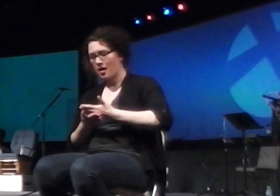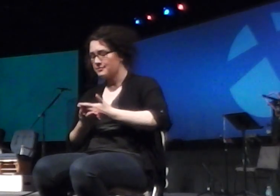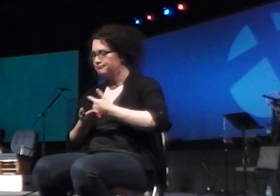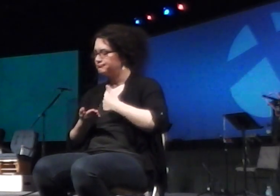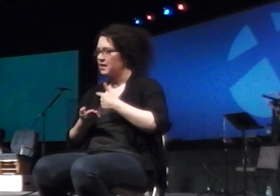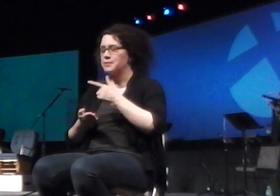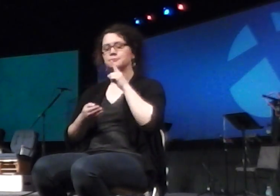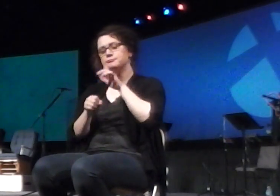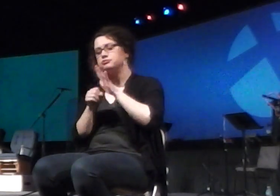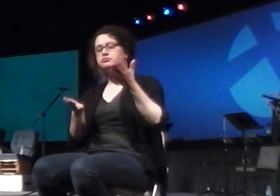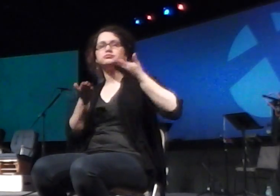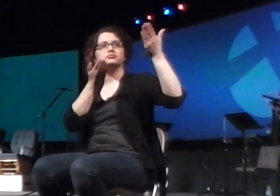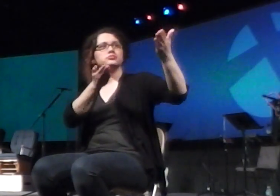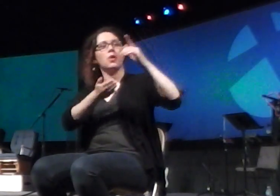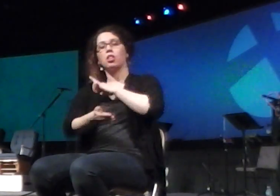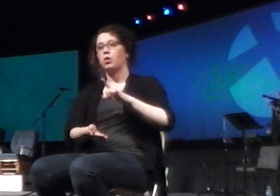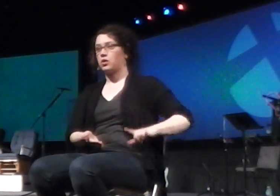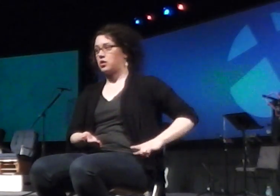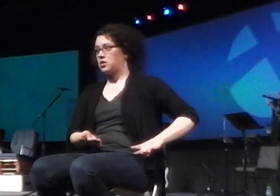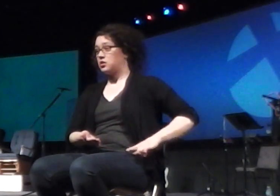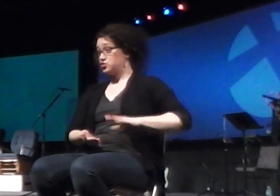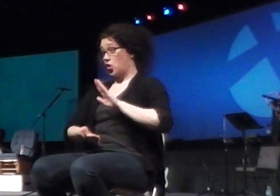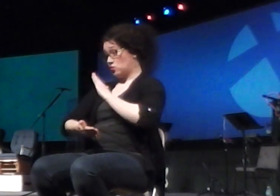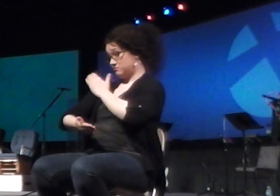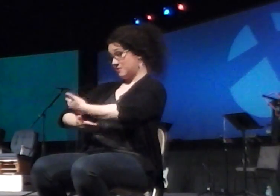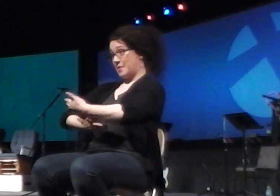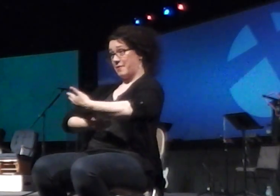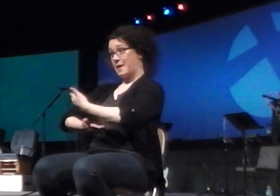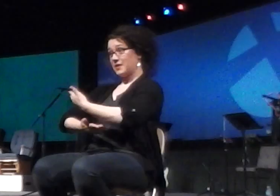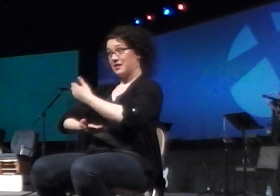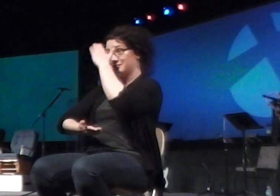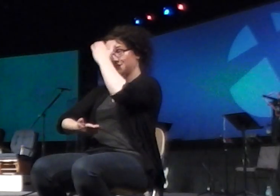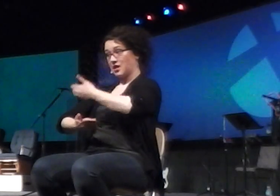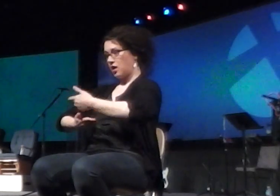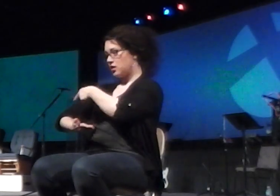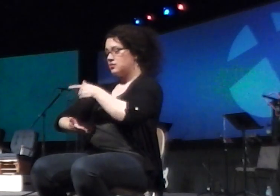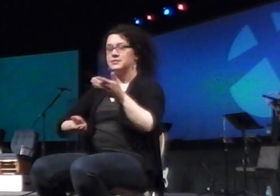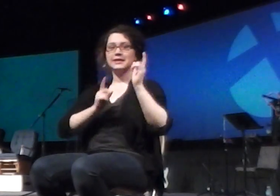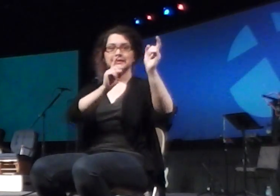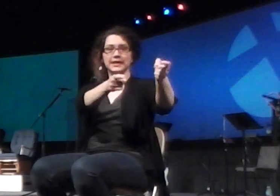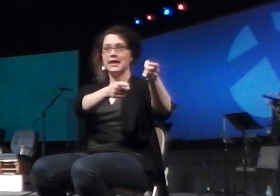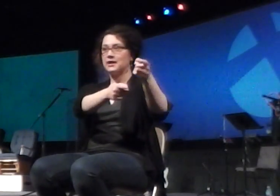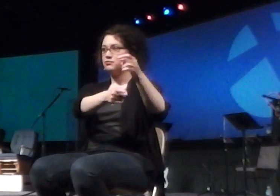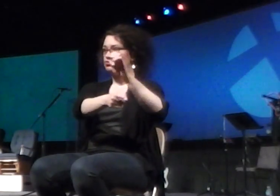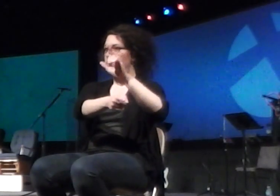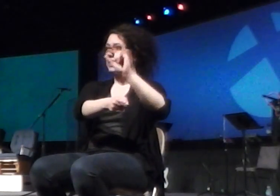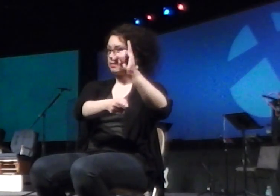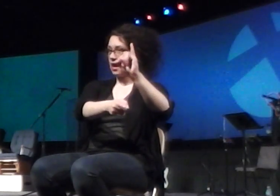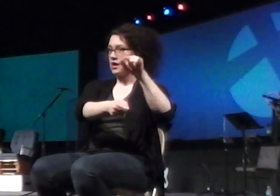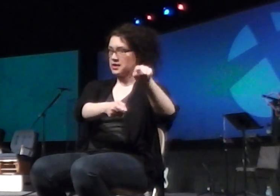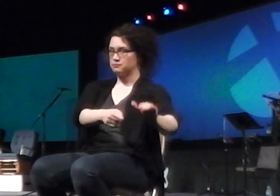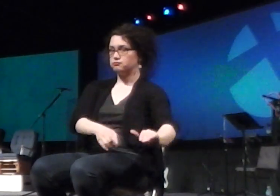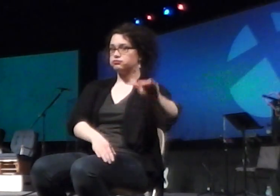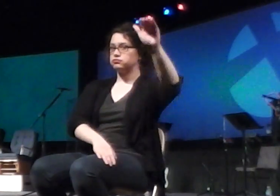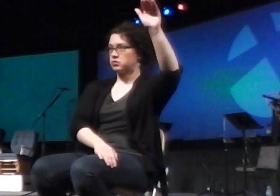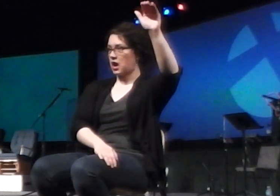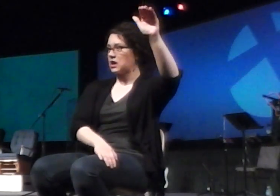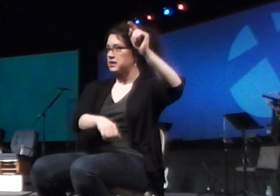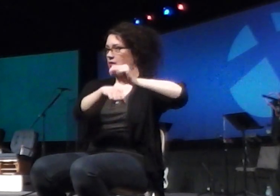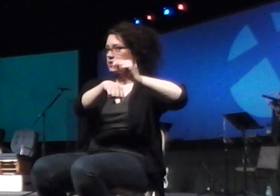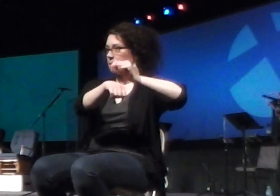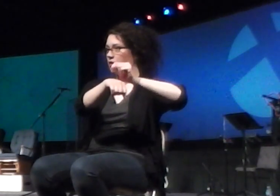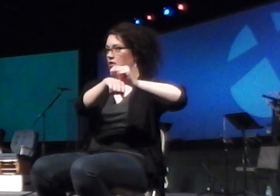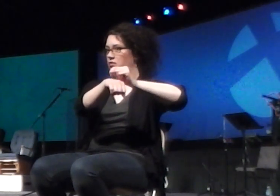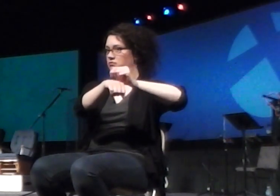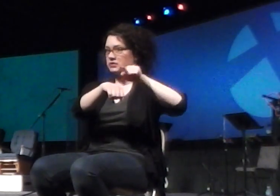to the Lord. So she gives her son, Samuel, to Eli the priest for him to raise in the temple, because he was dedicated to the Lord. He was